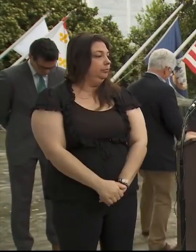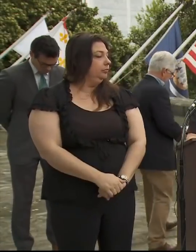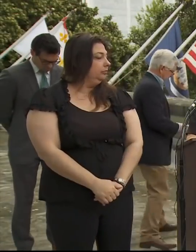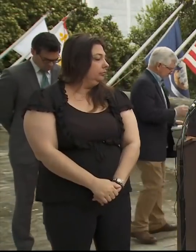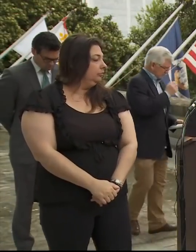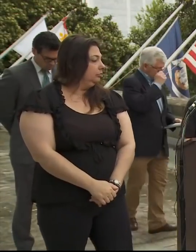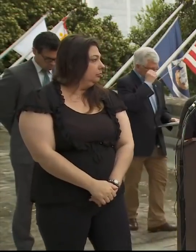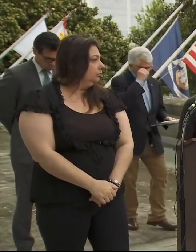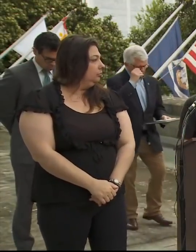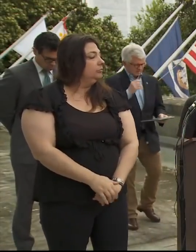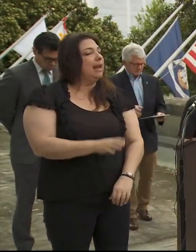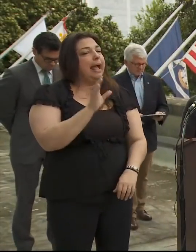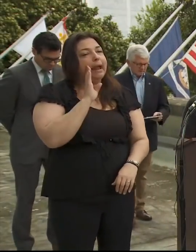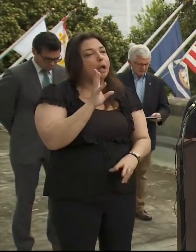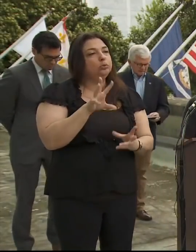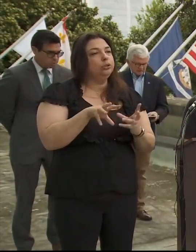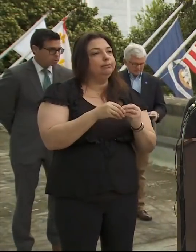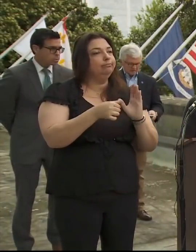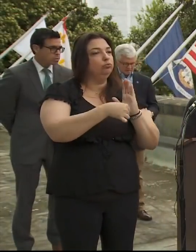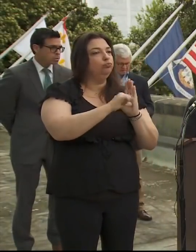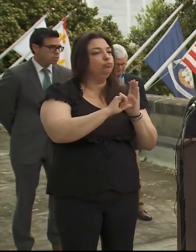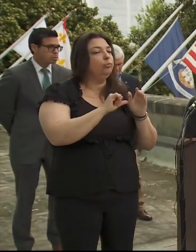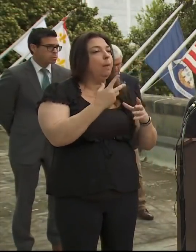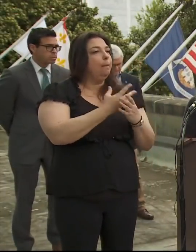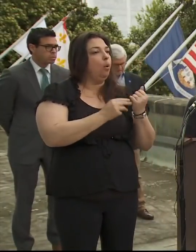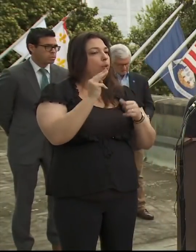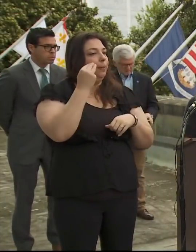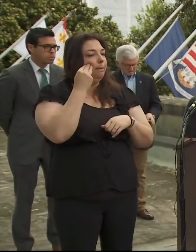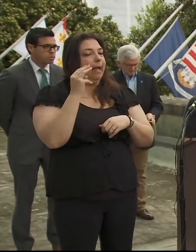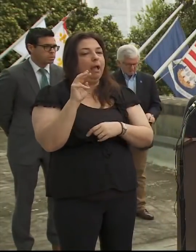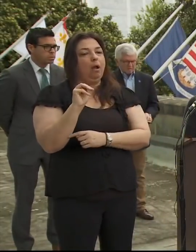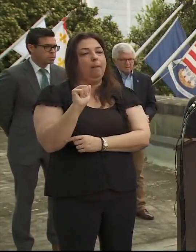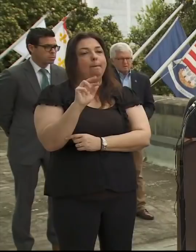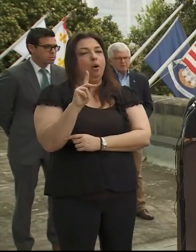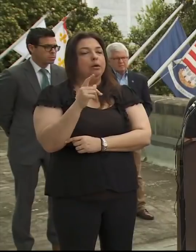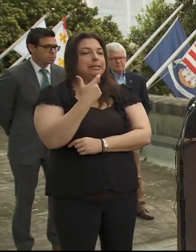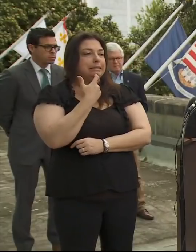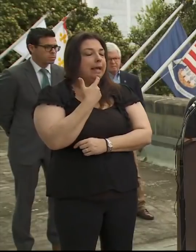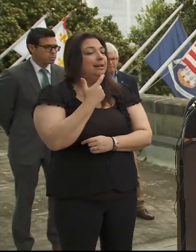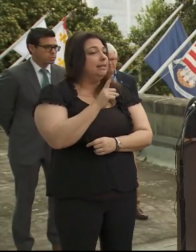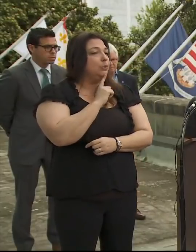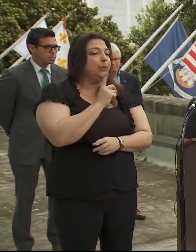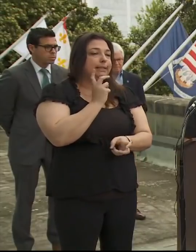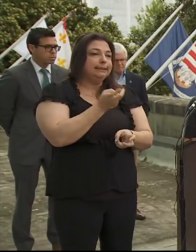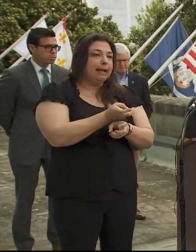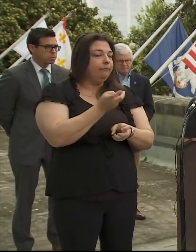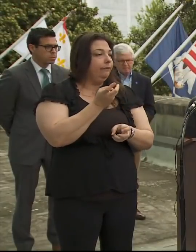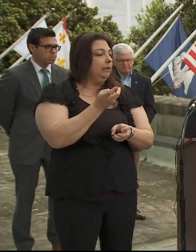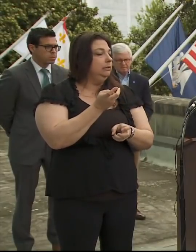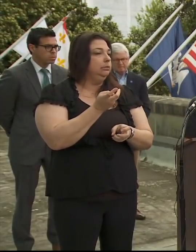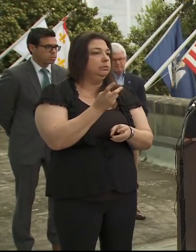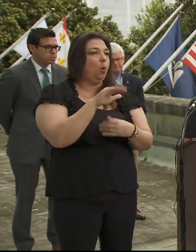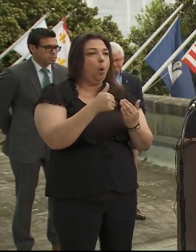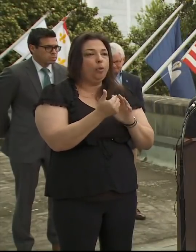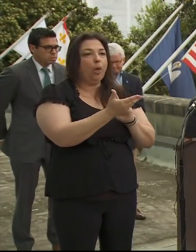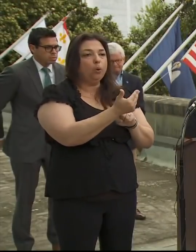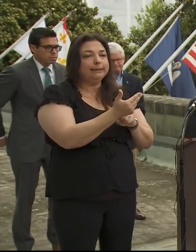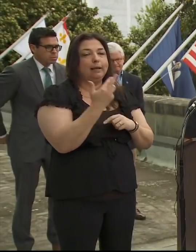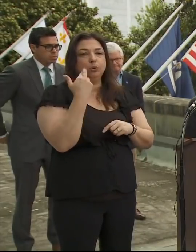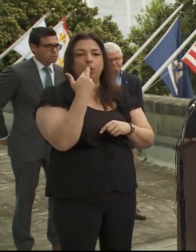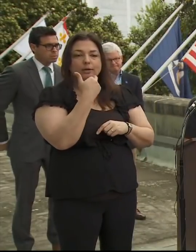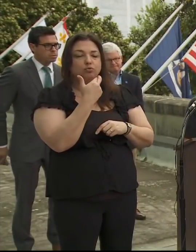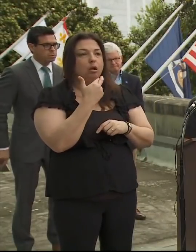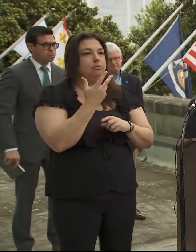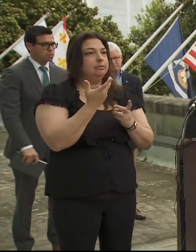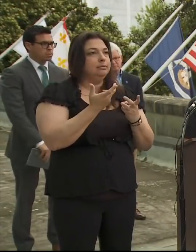I would just continue to reiterate what both the mayor and Mark have said. This is it's been very tough for all of us, all the hotels, all the restaurants,